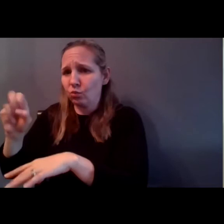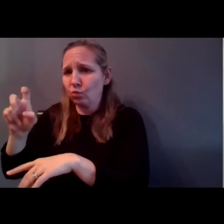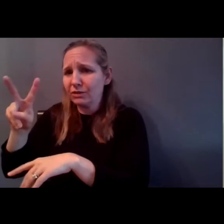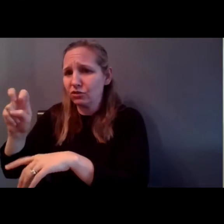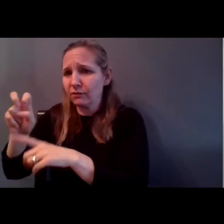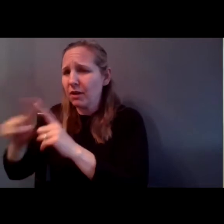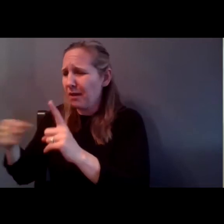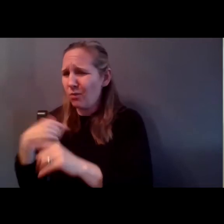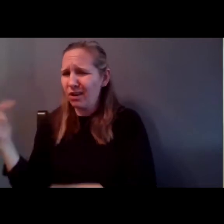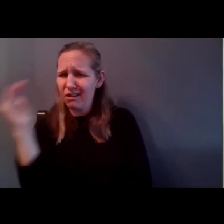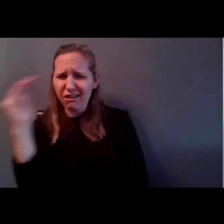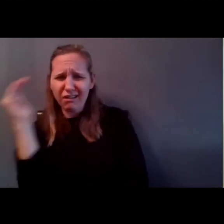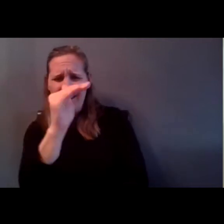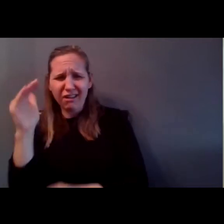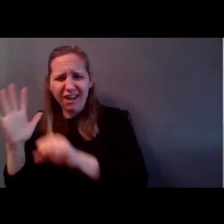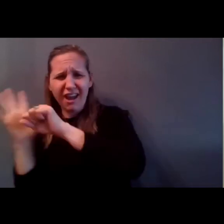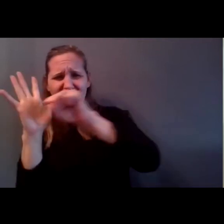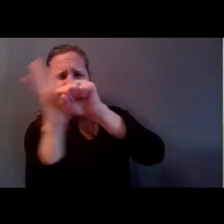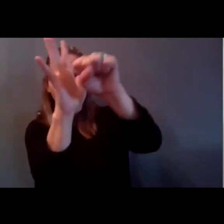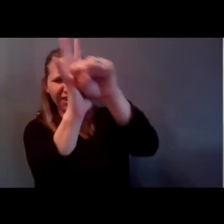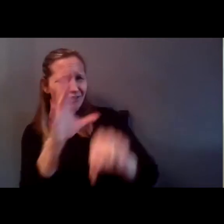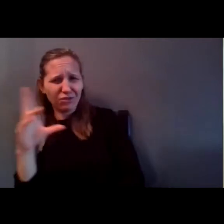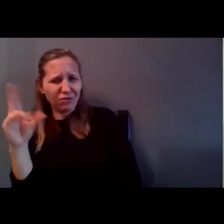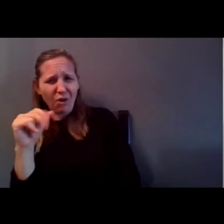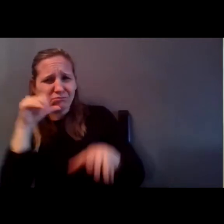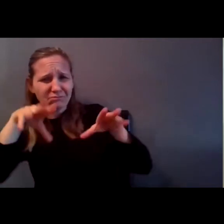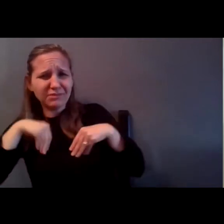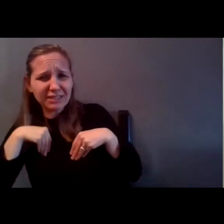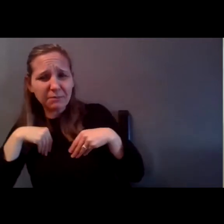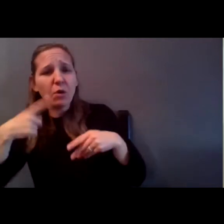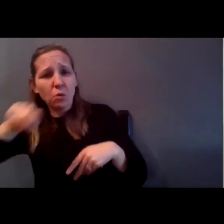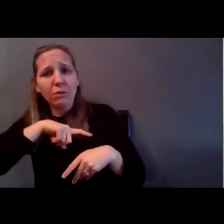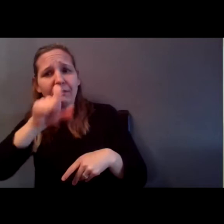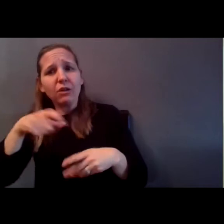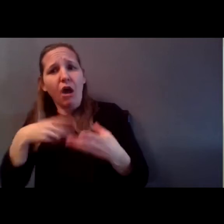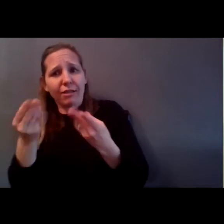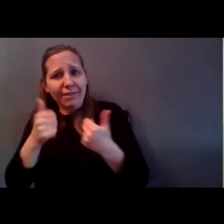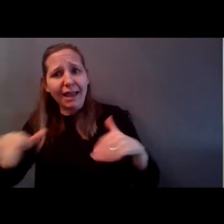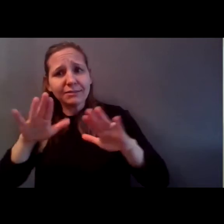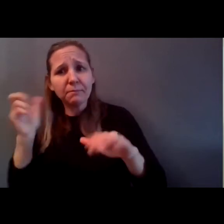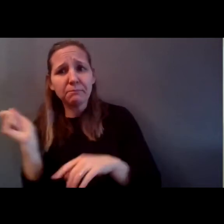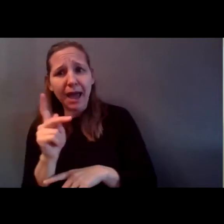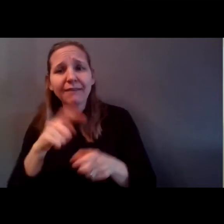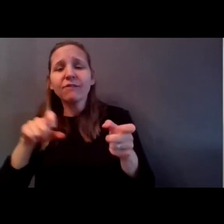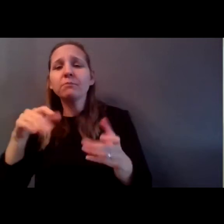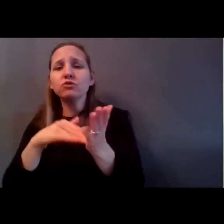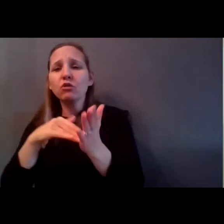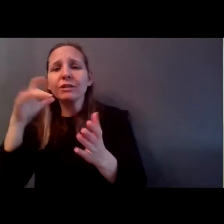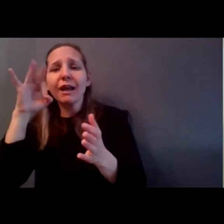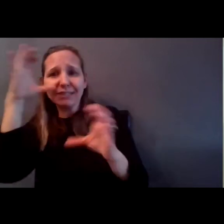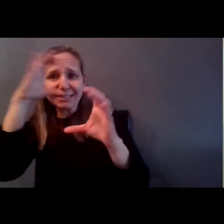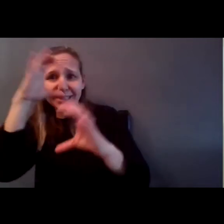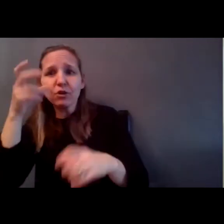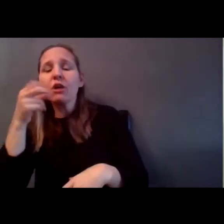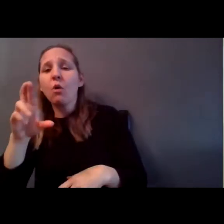of the Crown to claim our territories, under the doctrine of discovery or terra nullius, acting as though this is